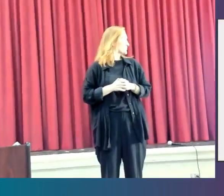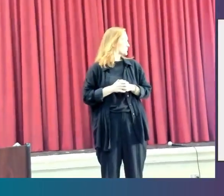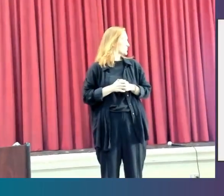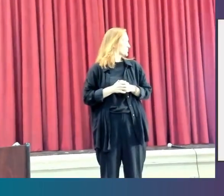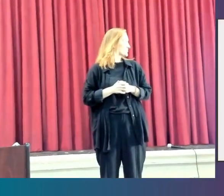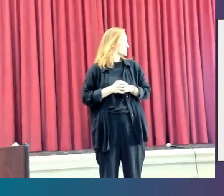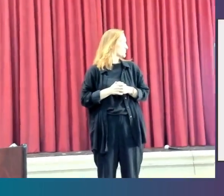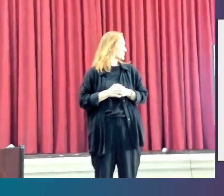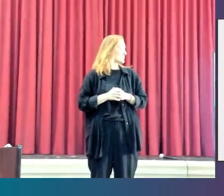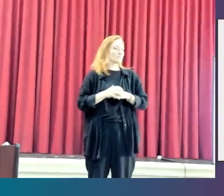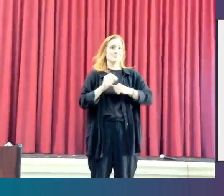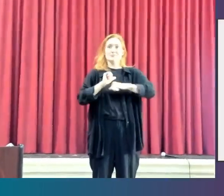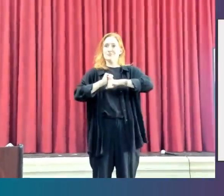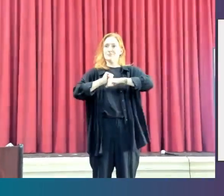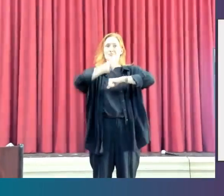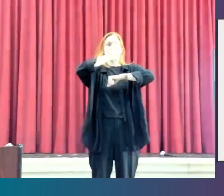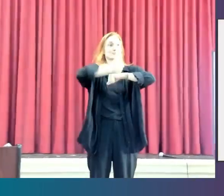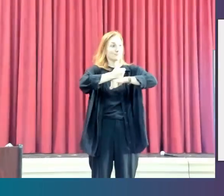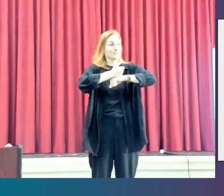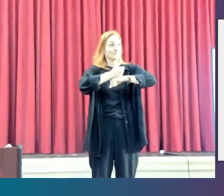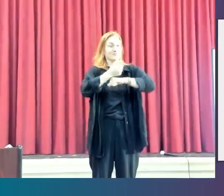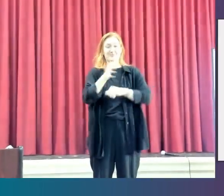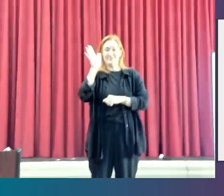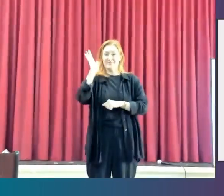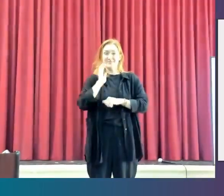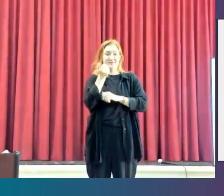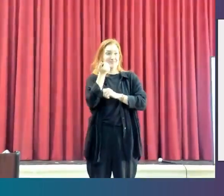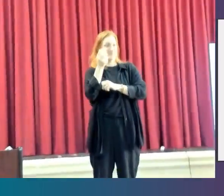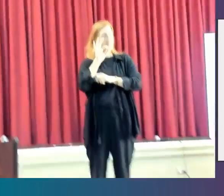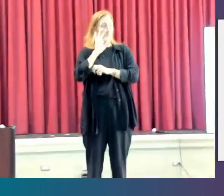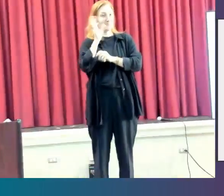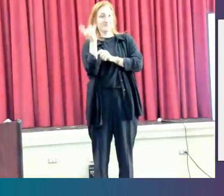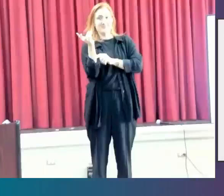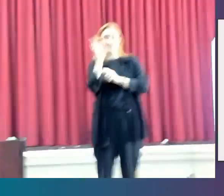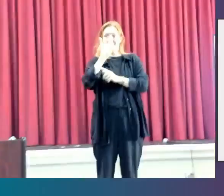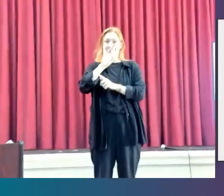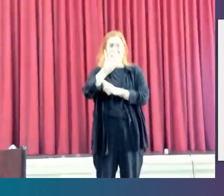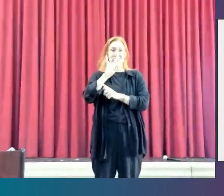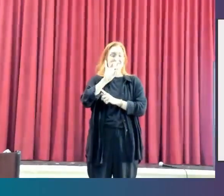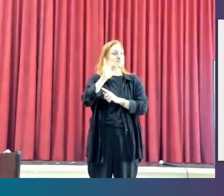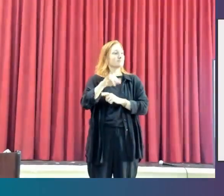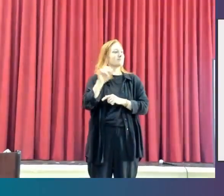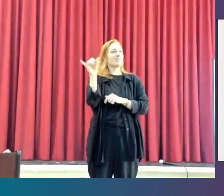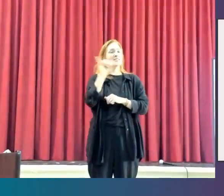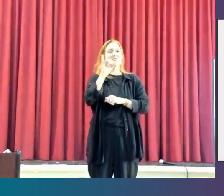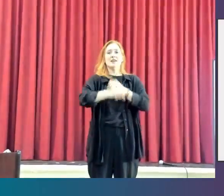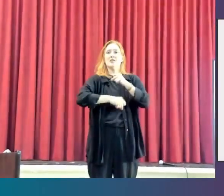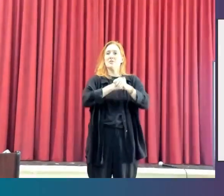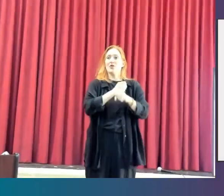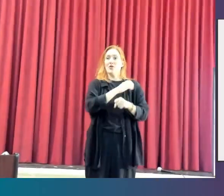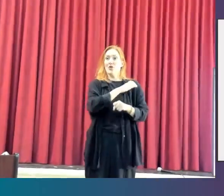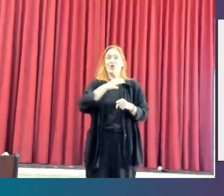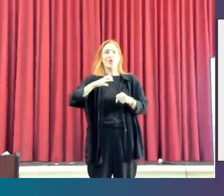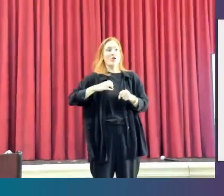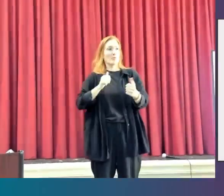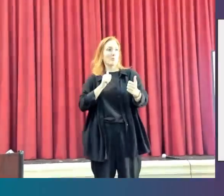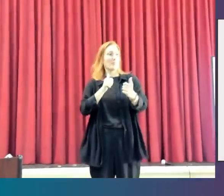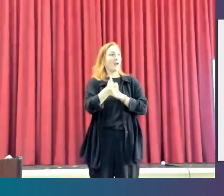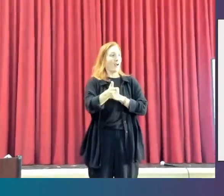So we were actually founded in 1968, which is the same year that Congress passed the Fair